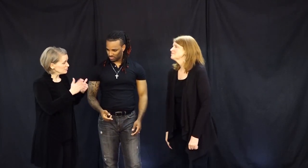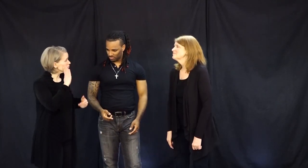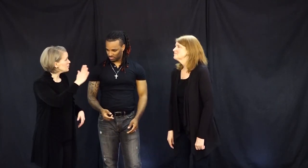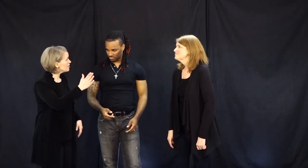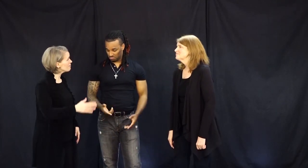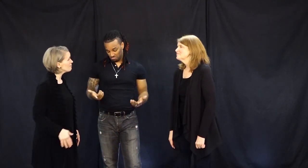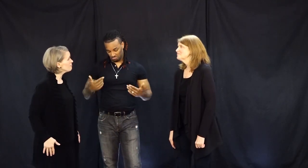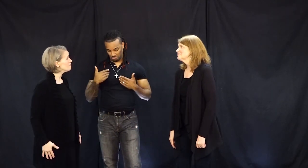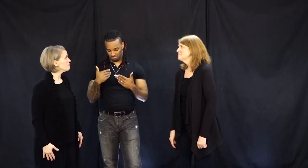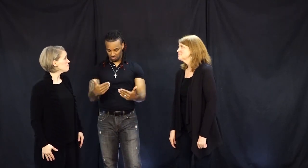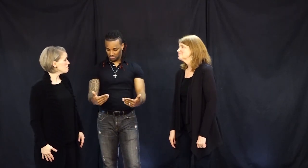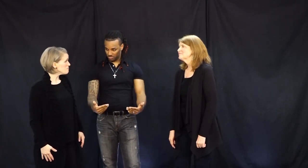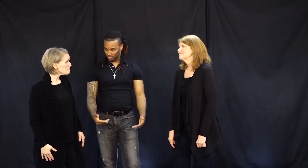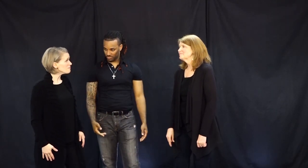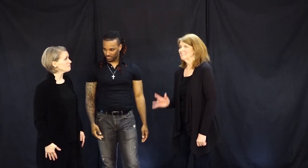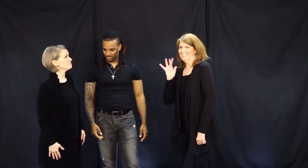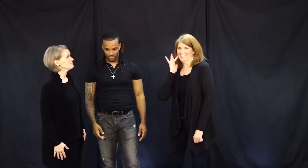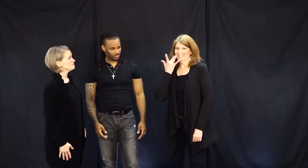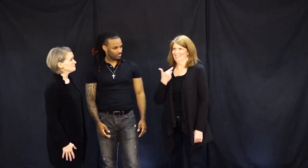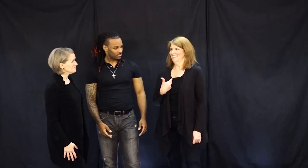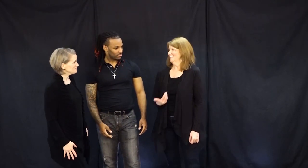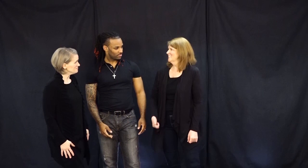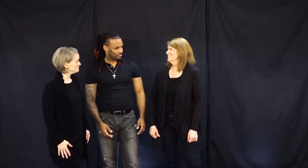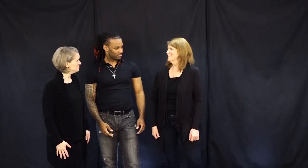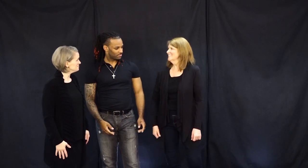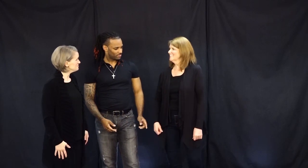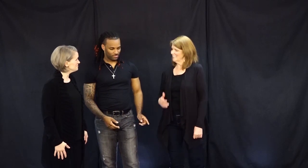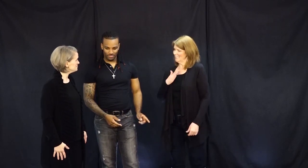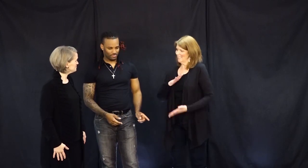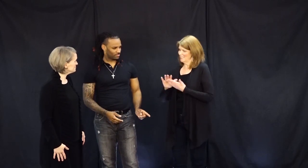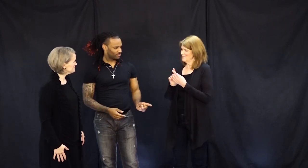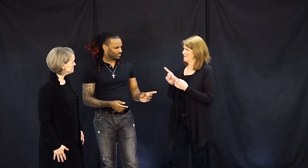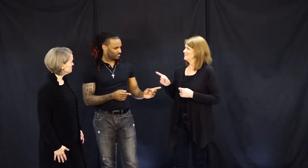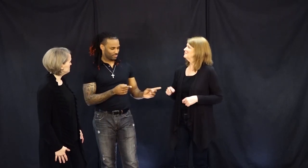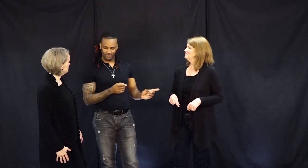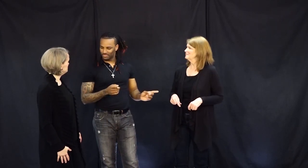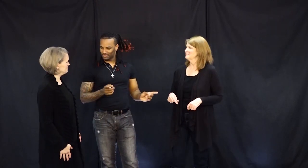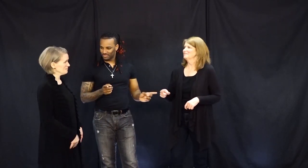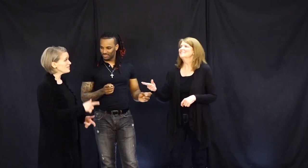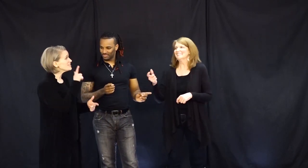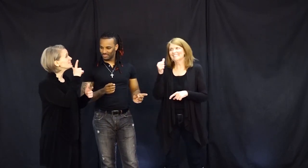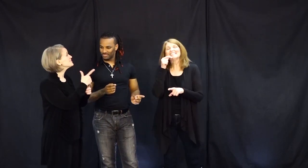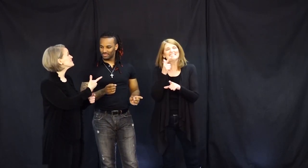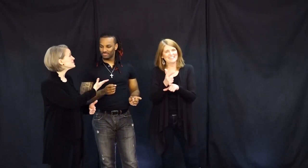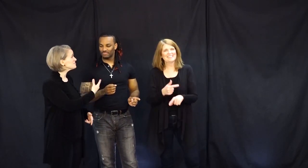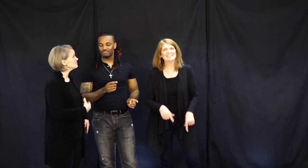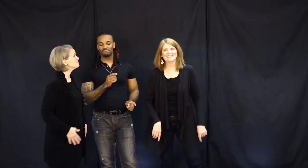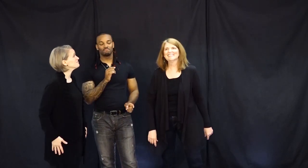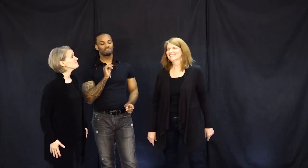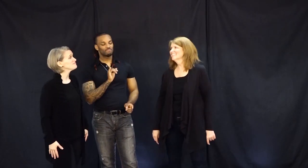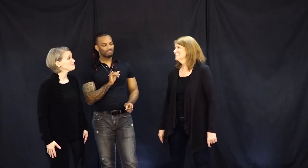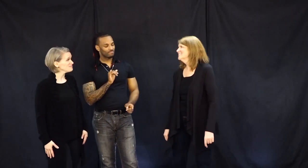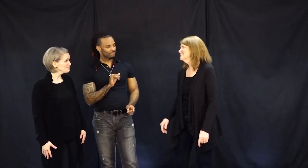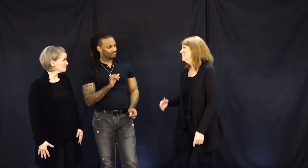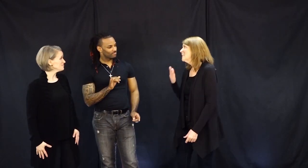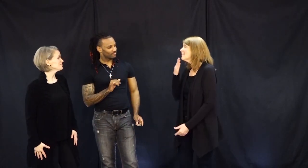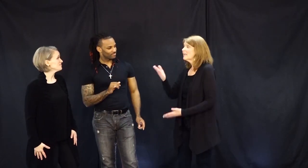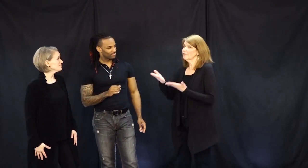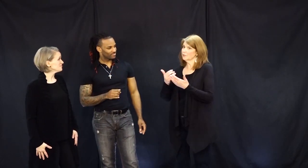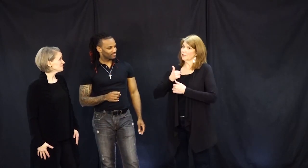way. Elizabeth Schuyler, it's a pleasure to meet you. Schuyler, My sister. Thank you for all your service. if it takes fighting a